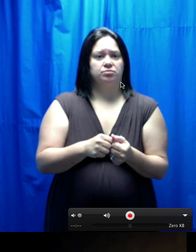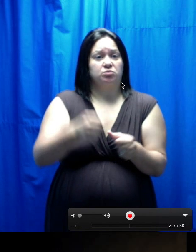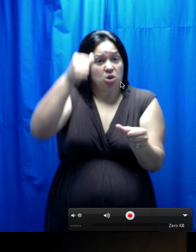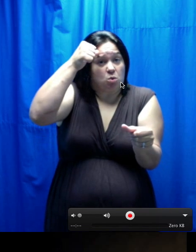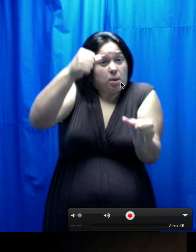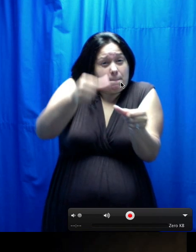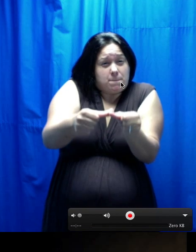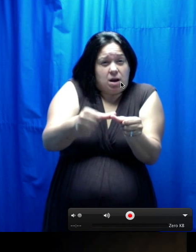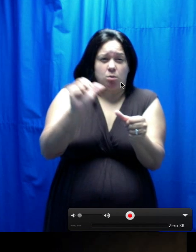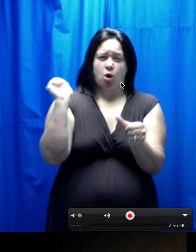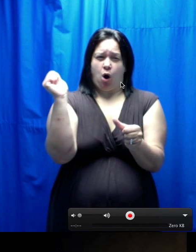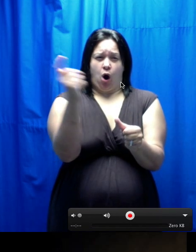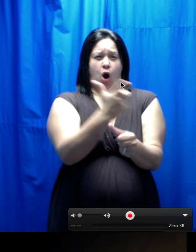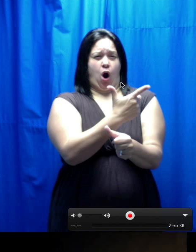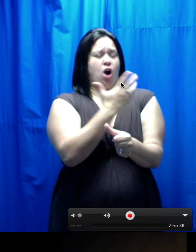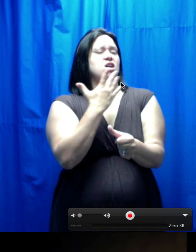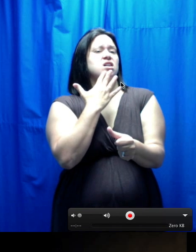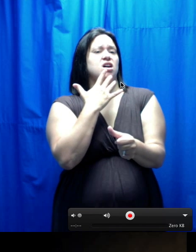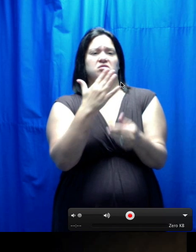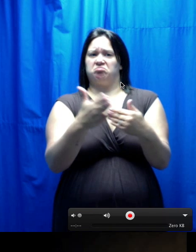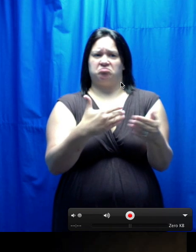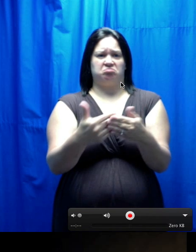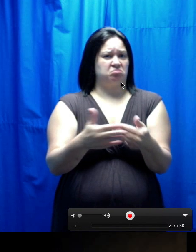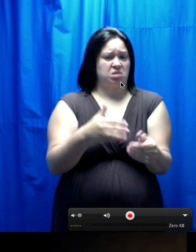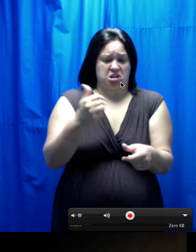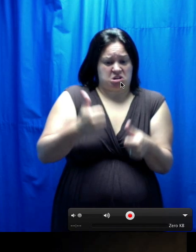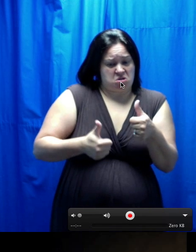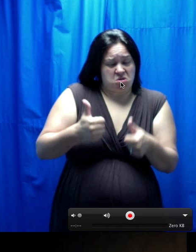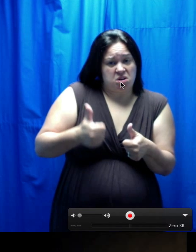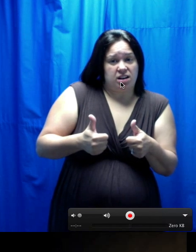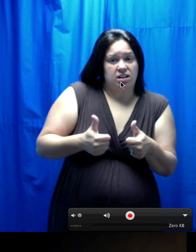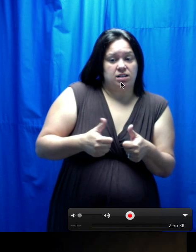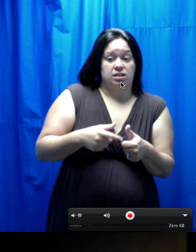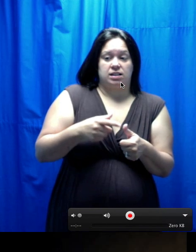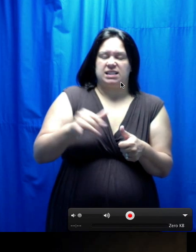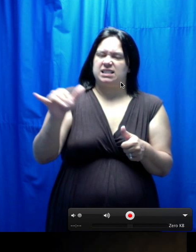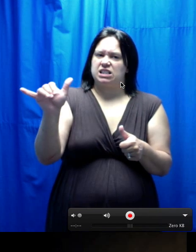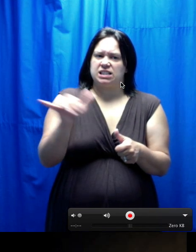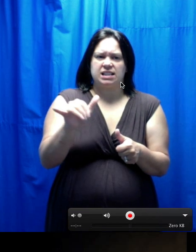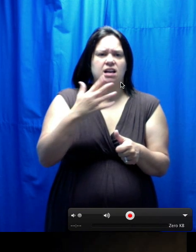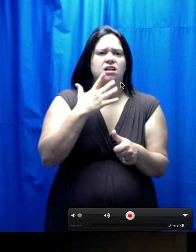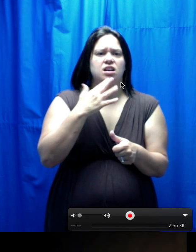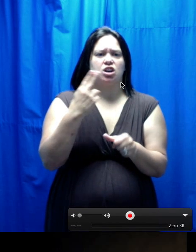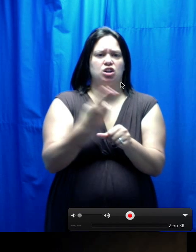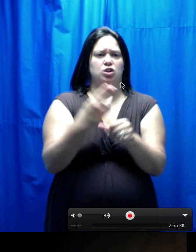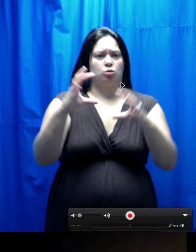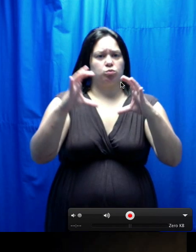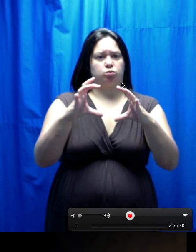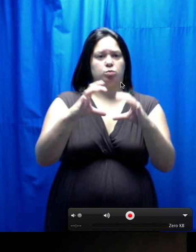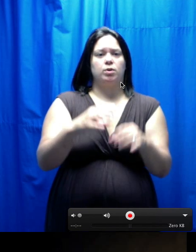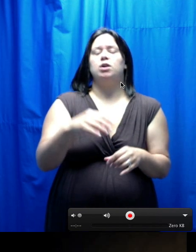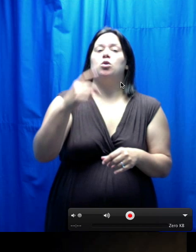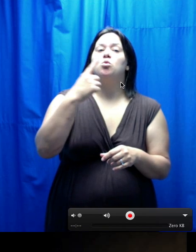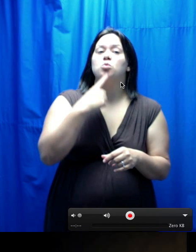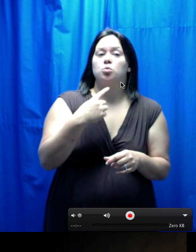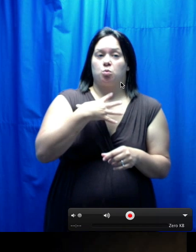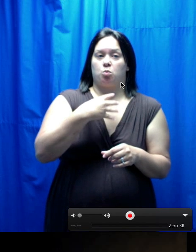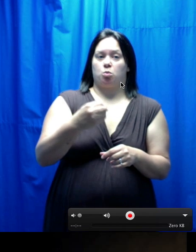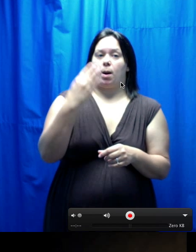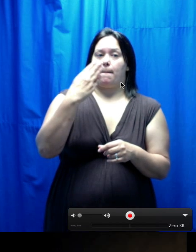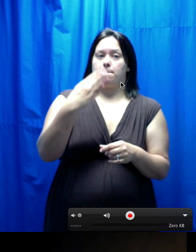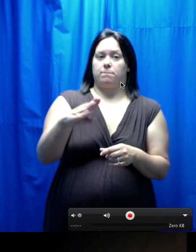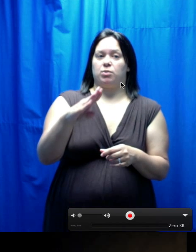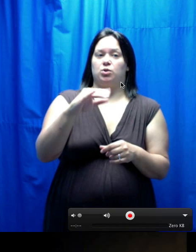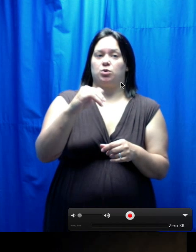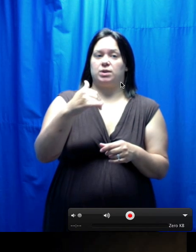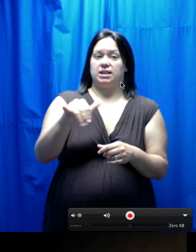which are blue, red, and yellow. Adding black and white to these colors can help adjust the shade from darker to lighter to the shade you want.